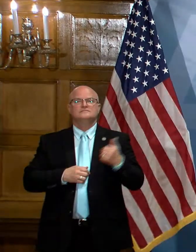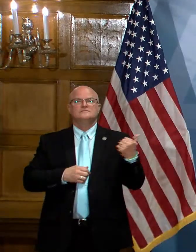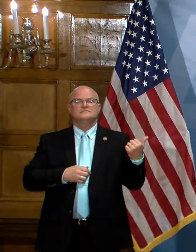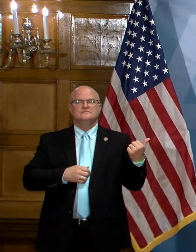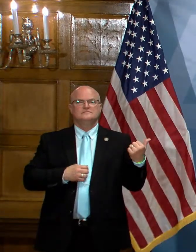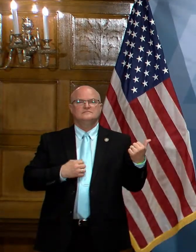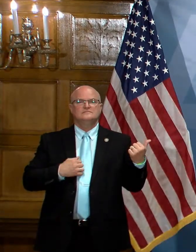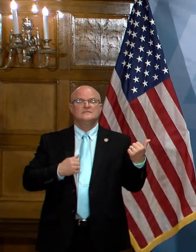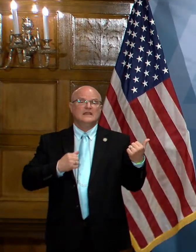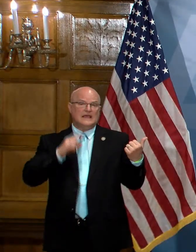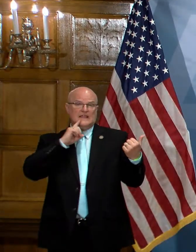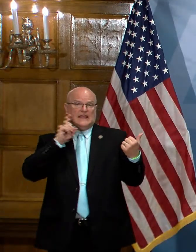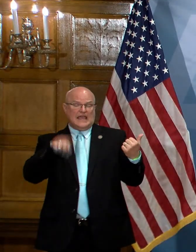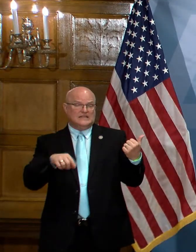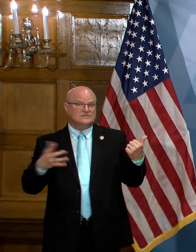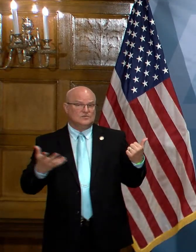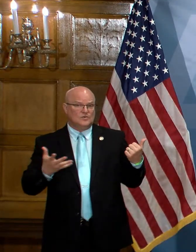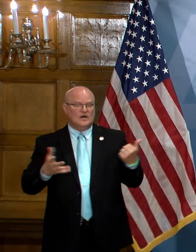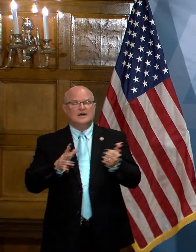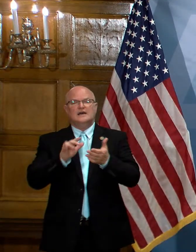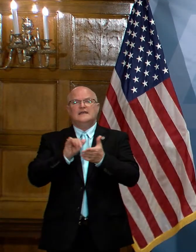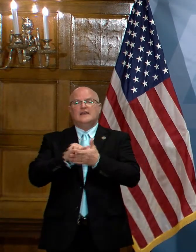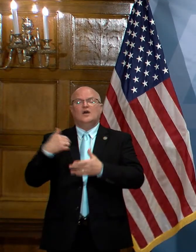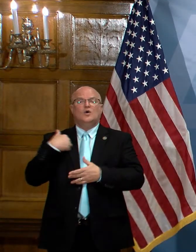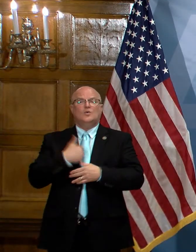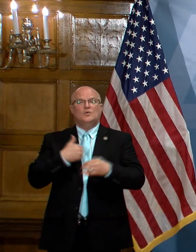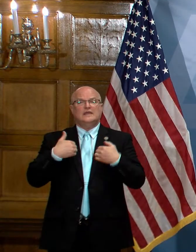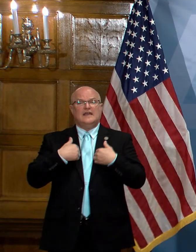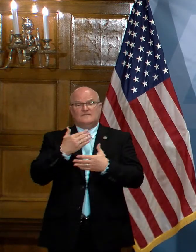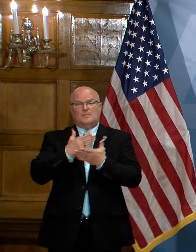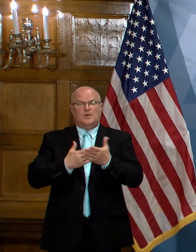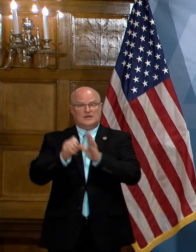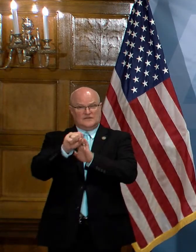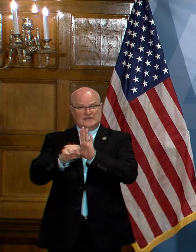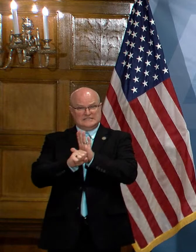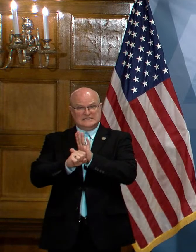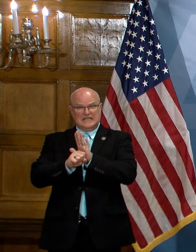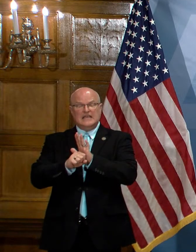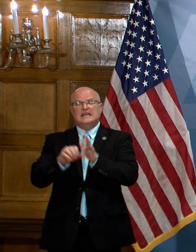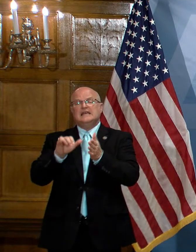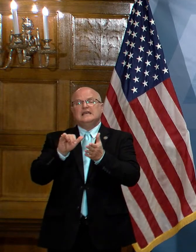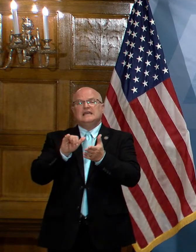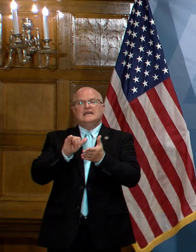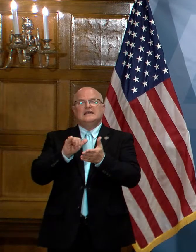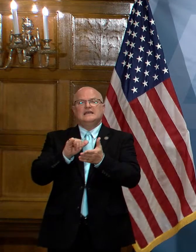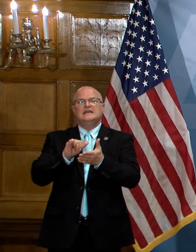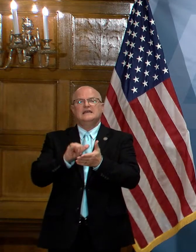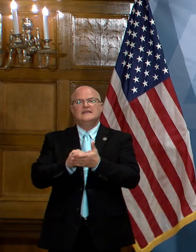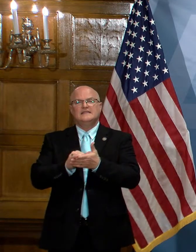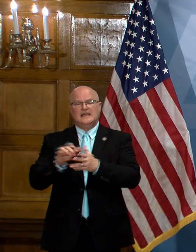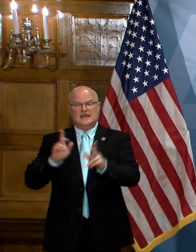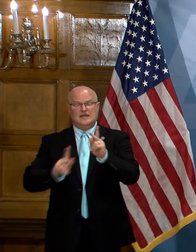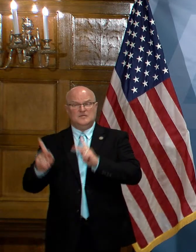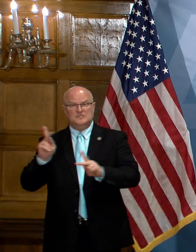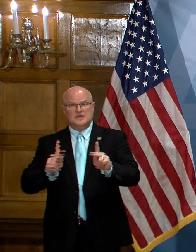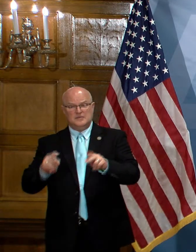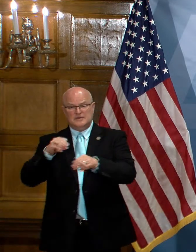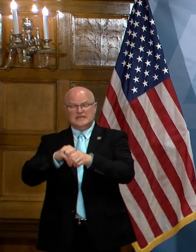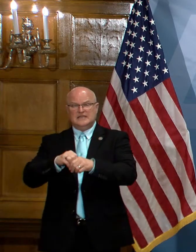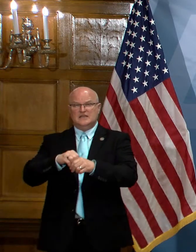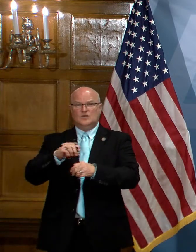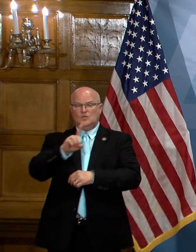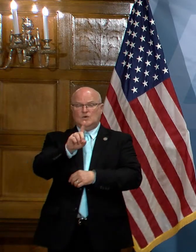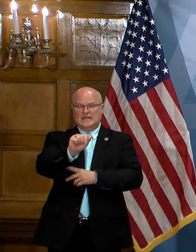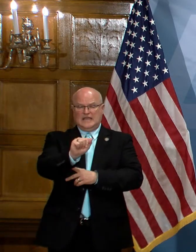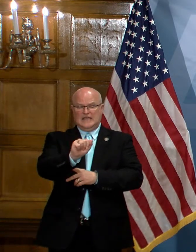Well, the answer to that is that we have parts of our state in which citizens that are in